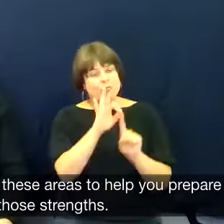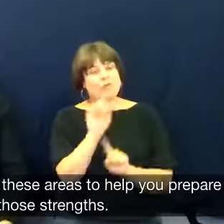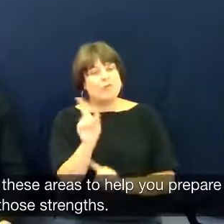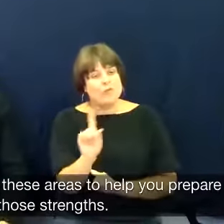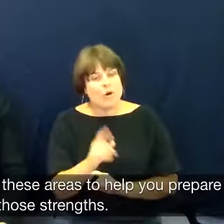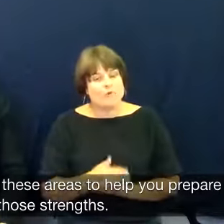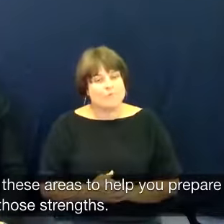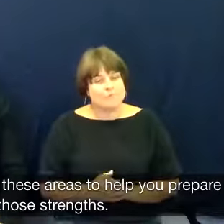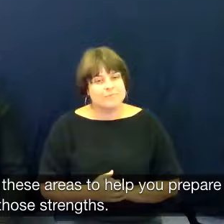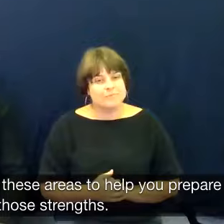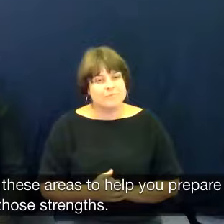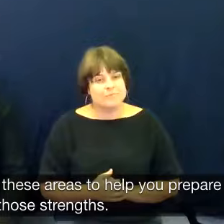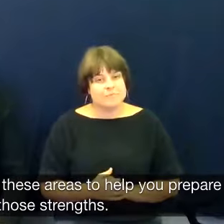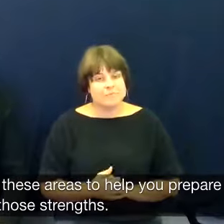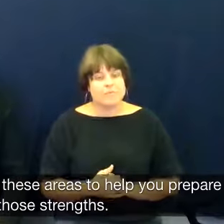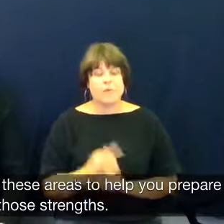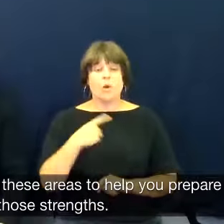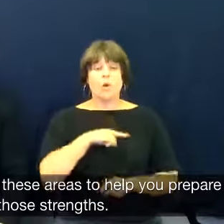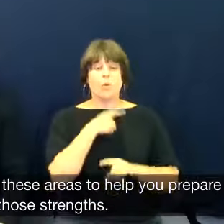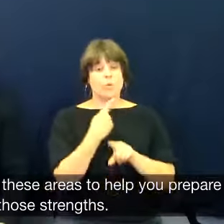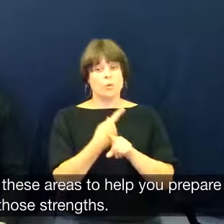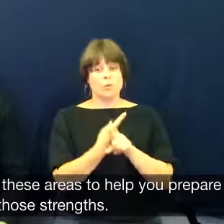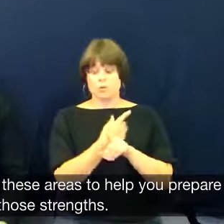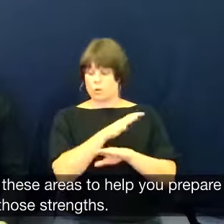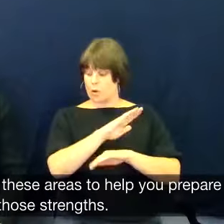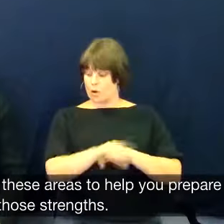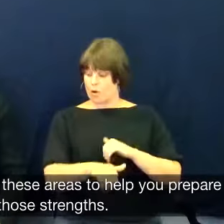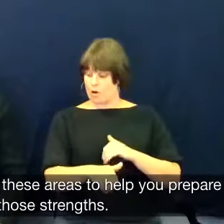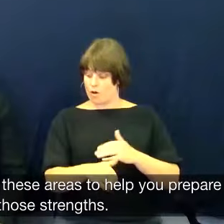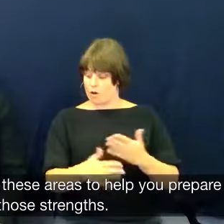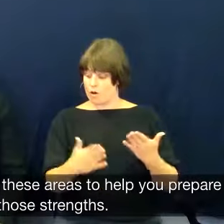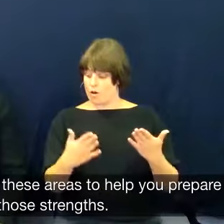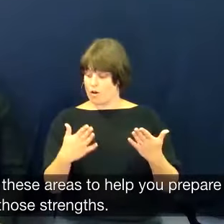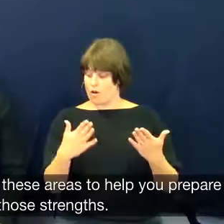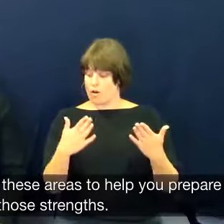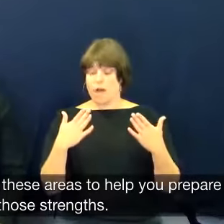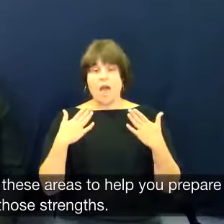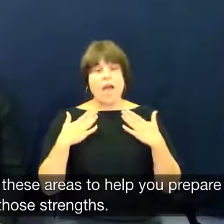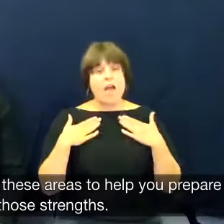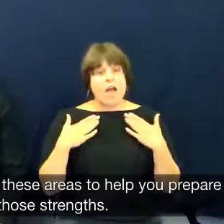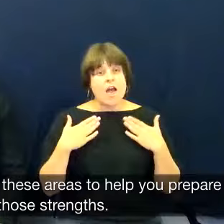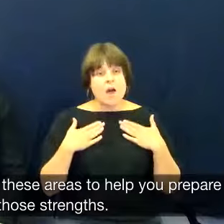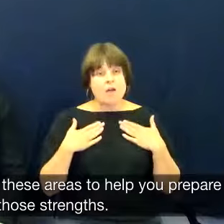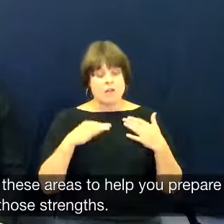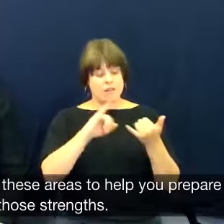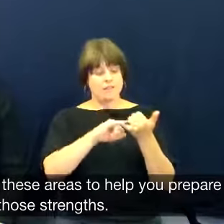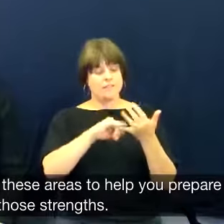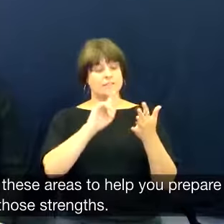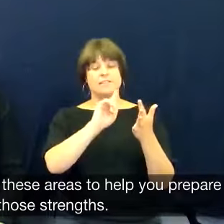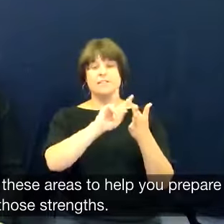And the other area we'll look at is health seeking and resilience.